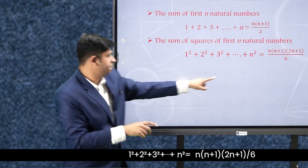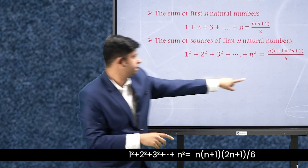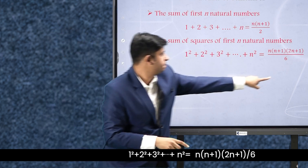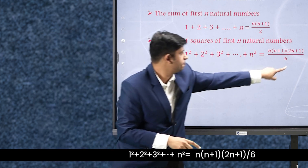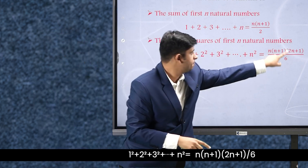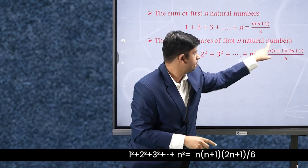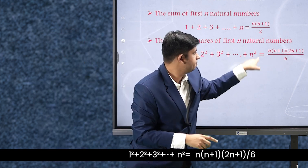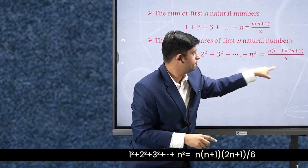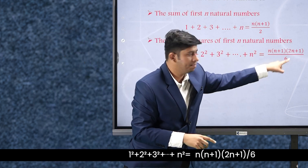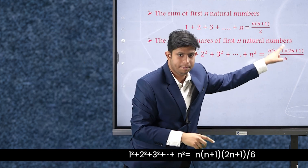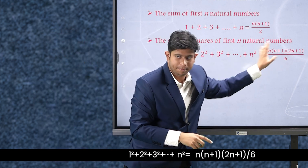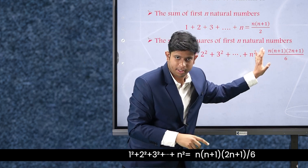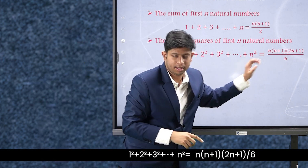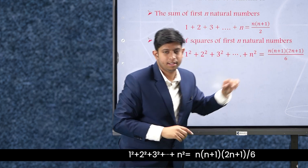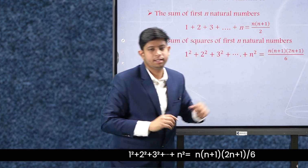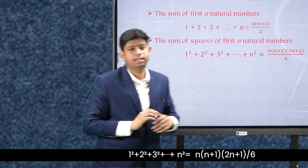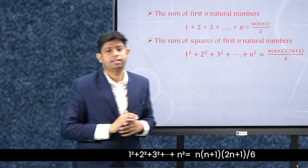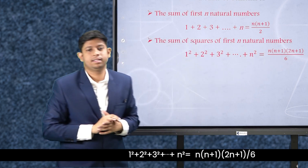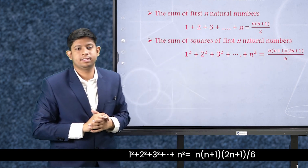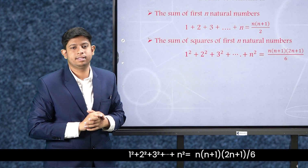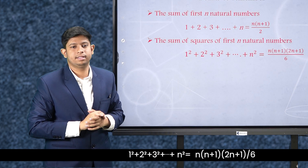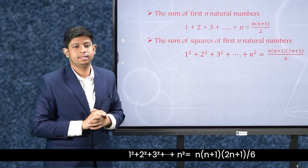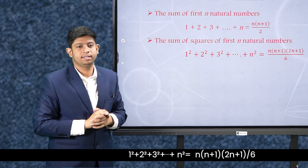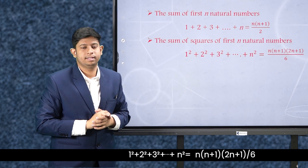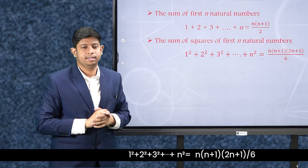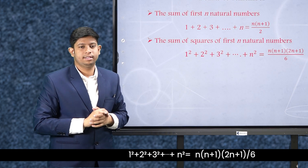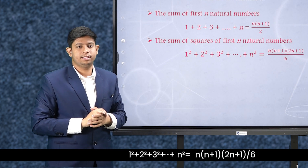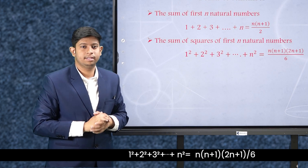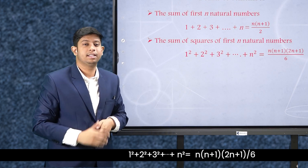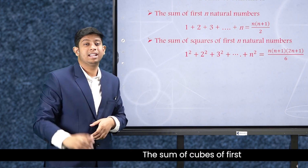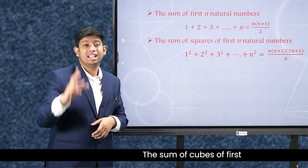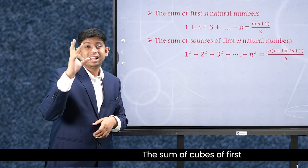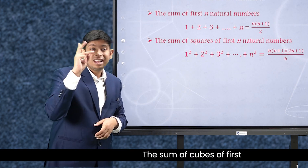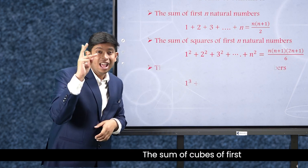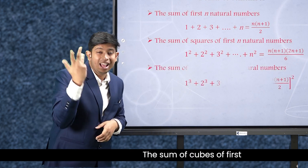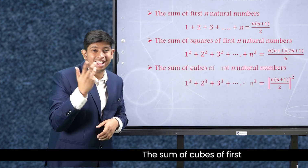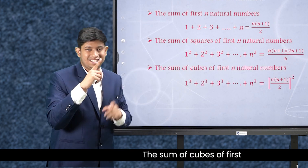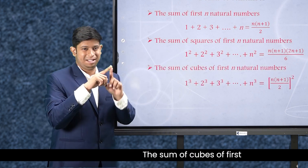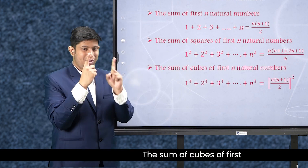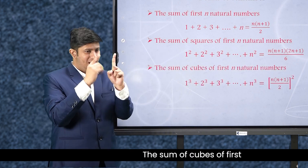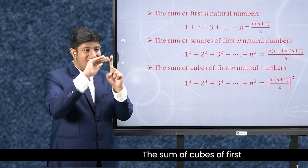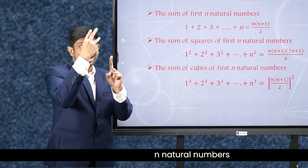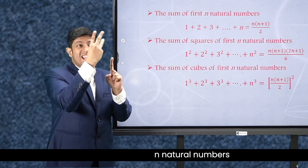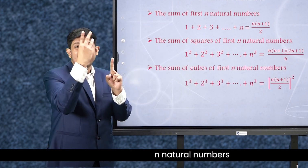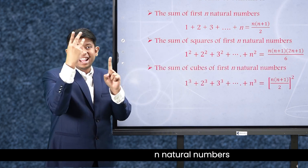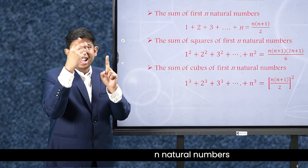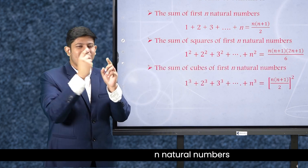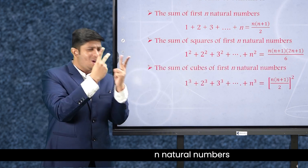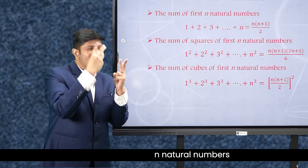equal to n into n plus 1 into 2n plus 1 by 6. The sum of cubes of first n natural numbers